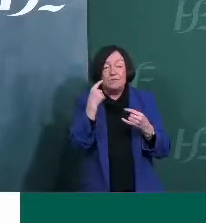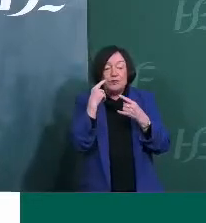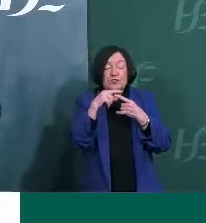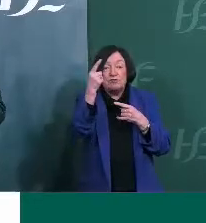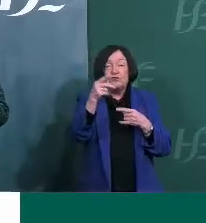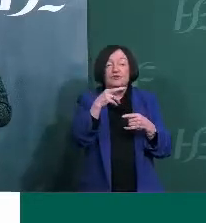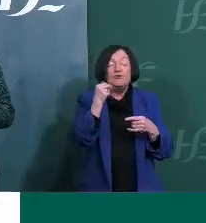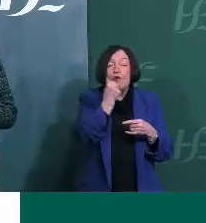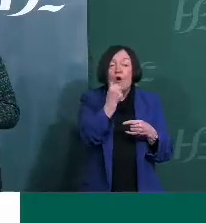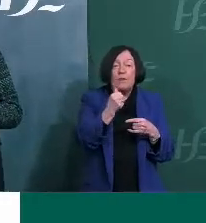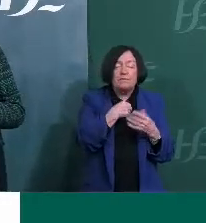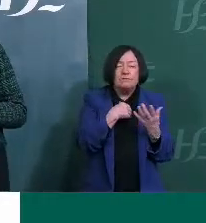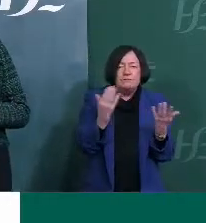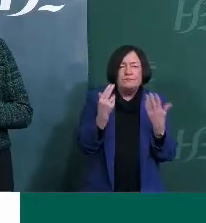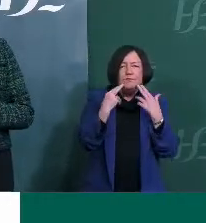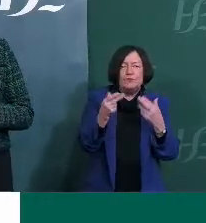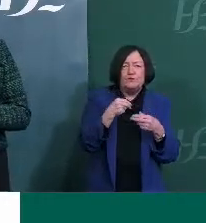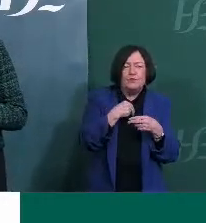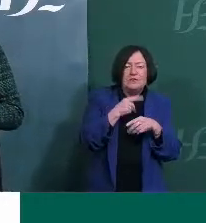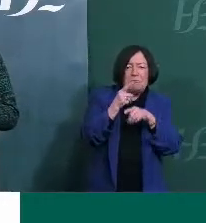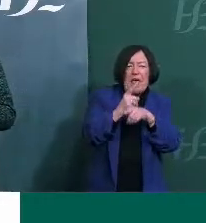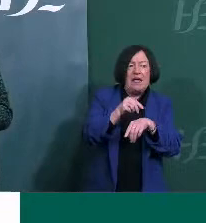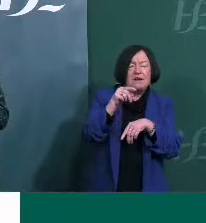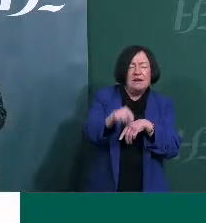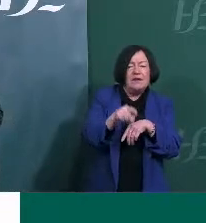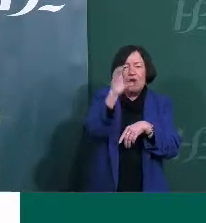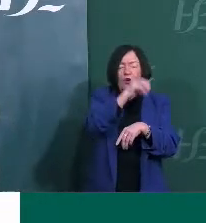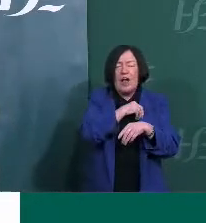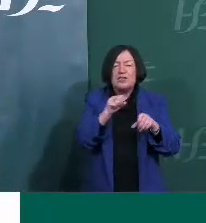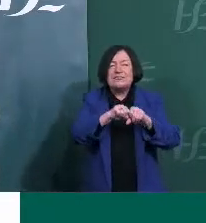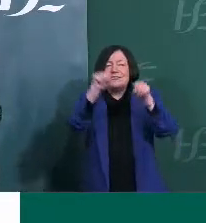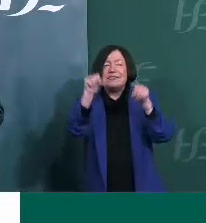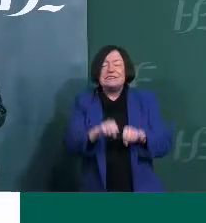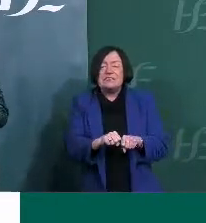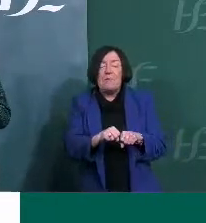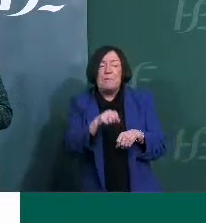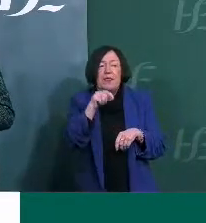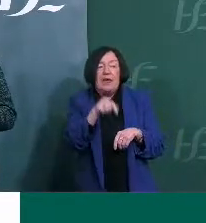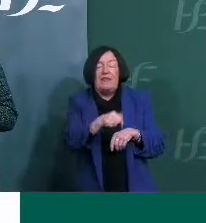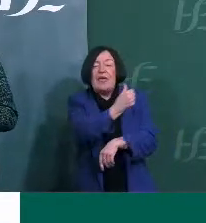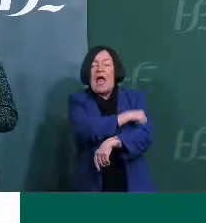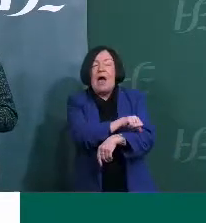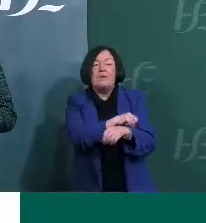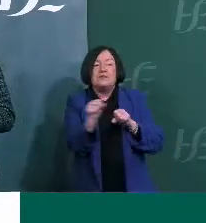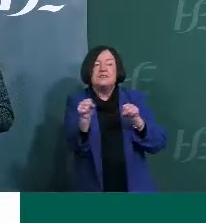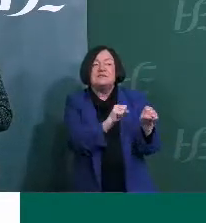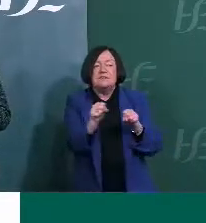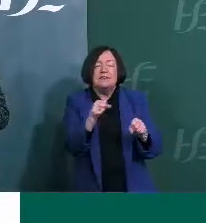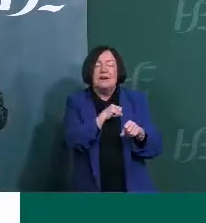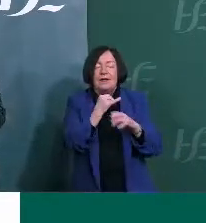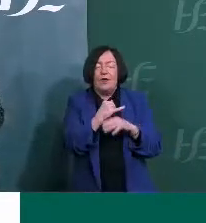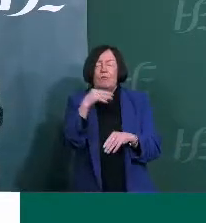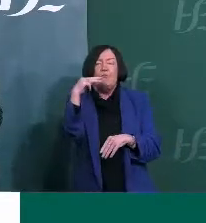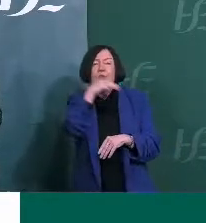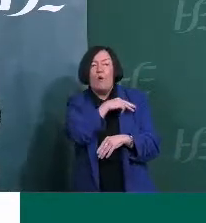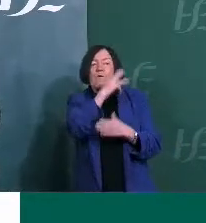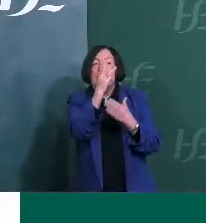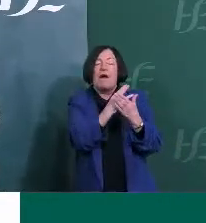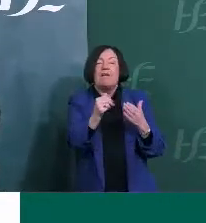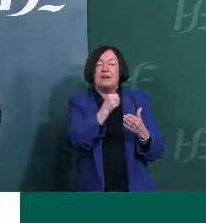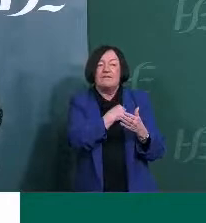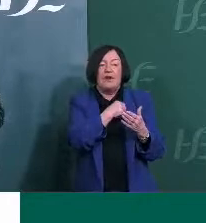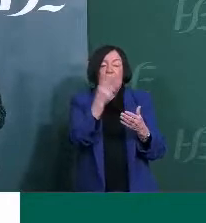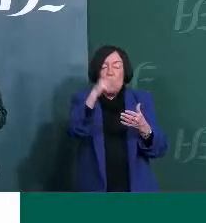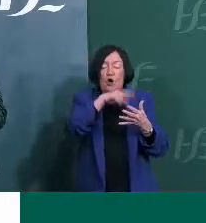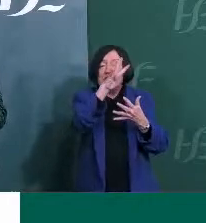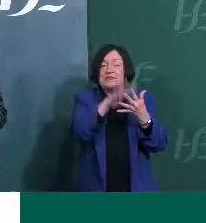in general. It's something that we do rely on in terms of looking at our system. And obviously, the ambulance service is a very important part of our unscheduled